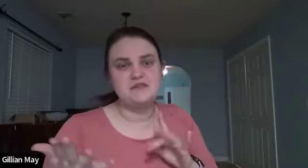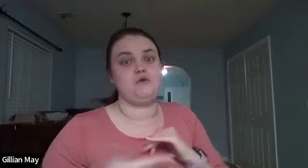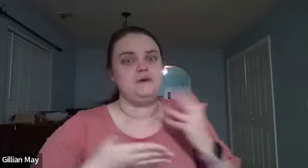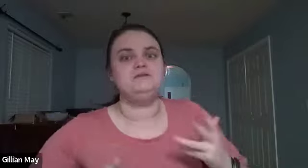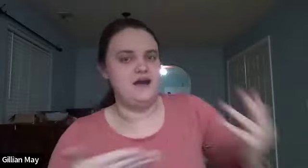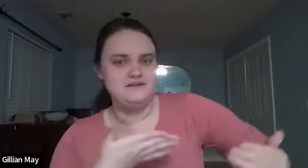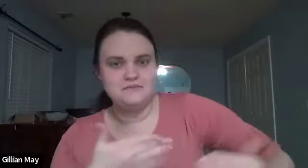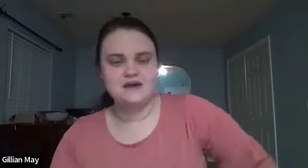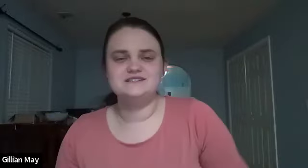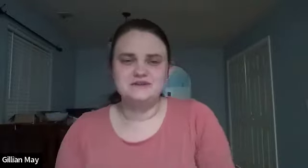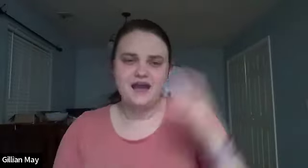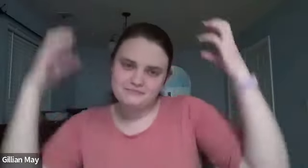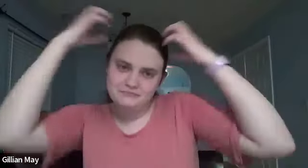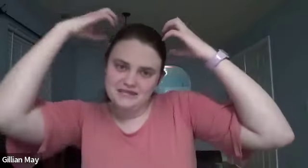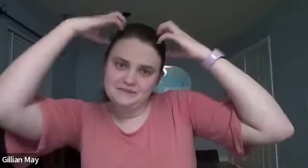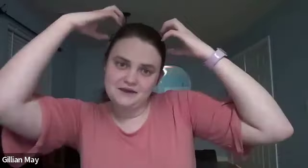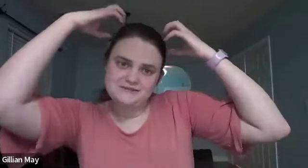like a real live mouse. So yeah, Mickey Mouse.